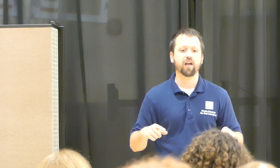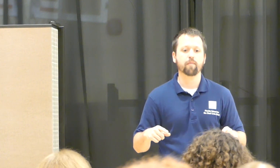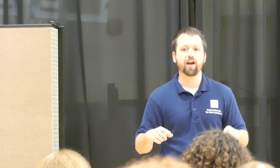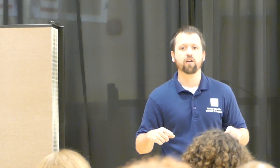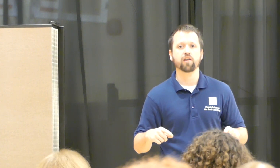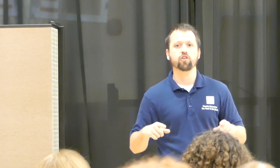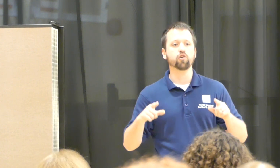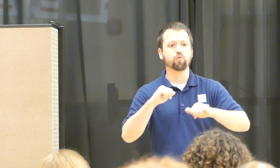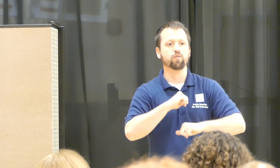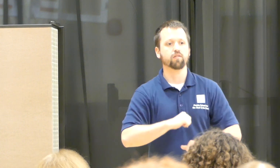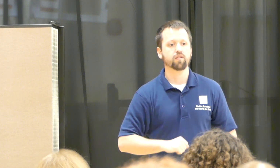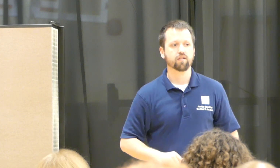about you?